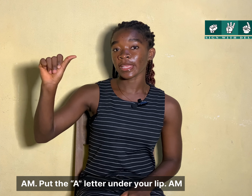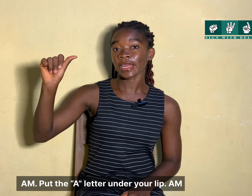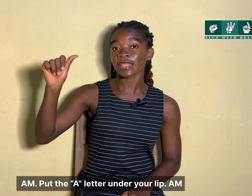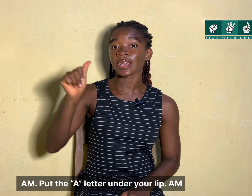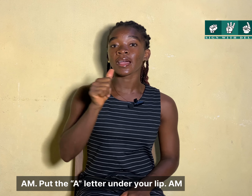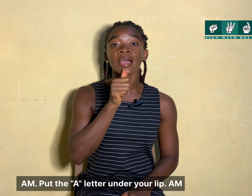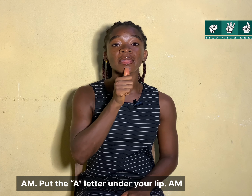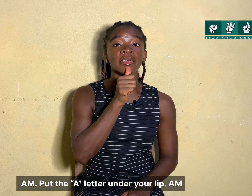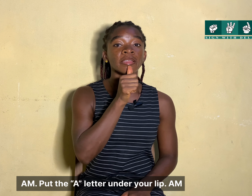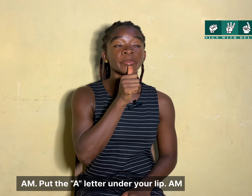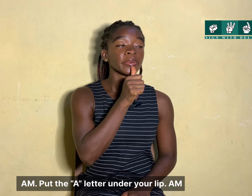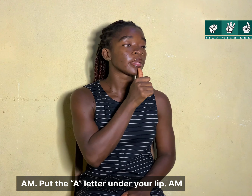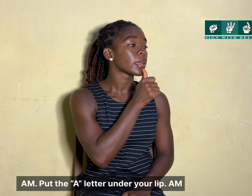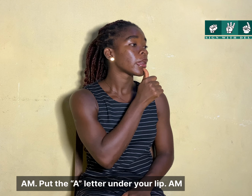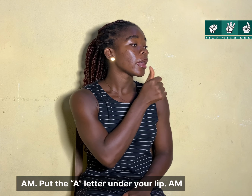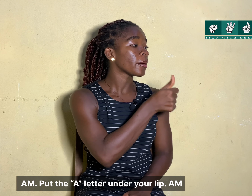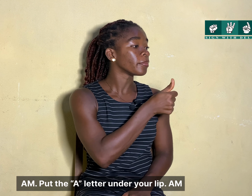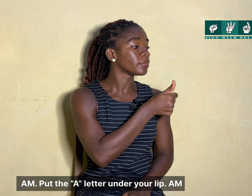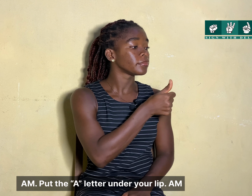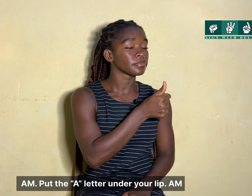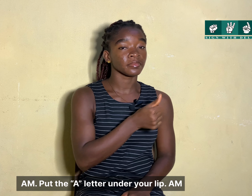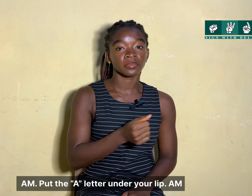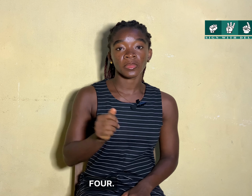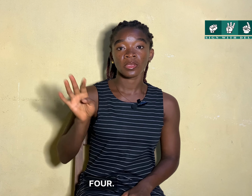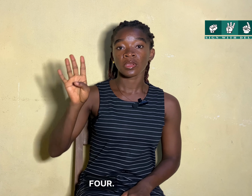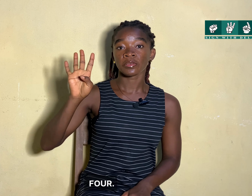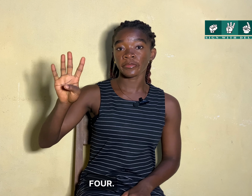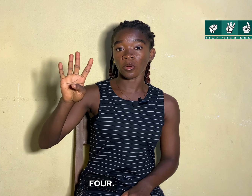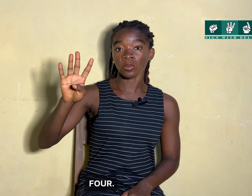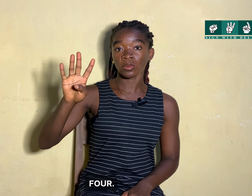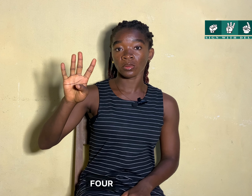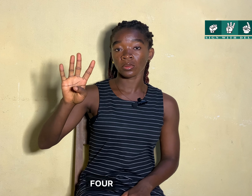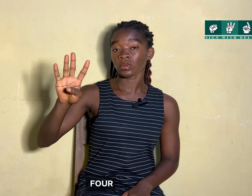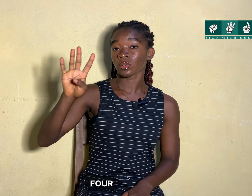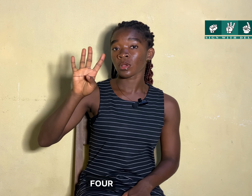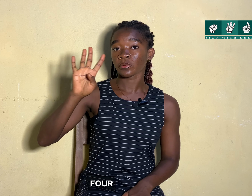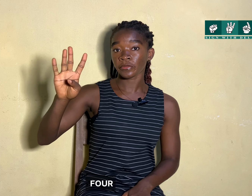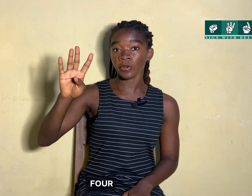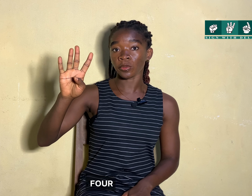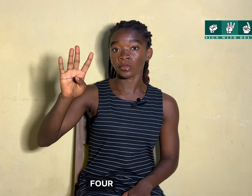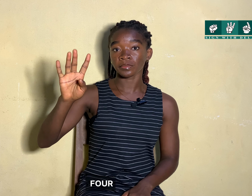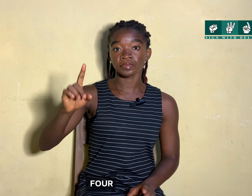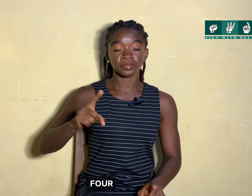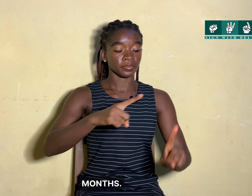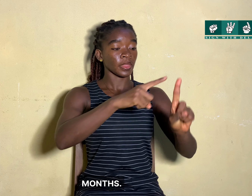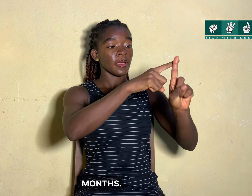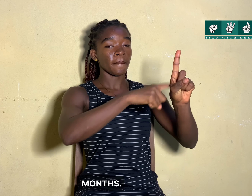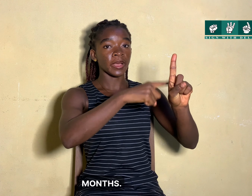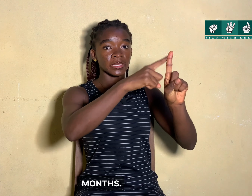The A letter under your lip. Um. Four. Four. Month.